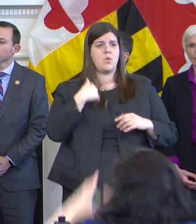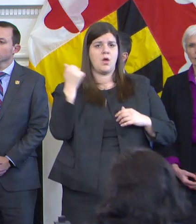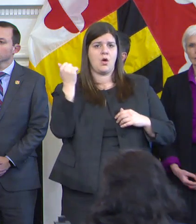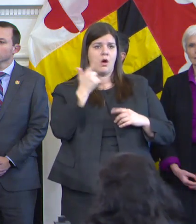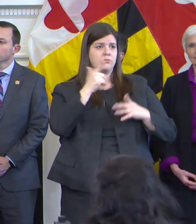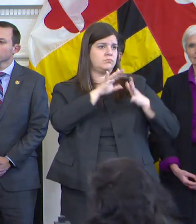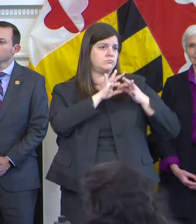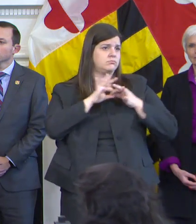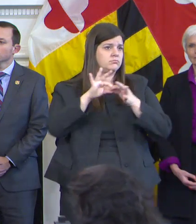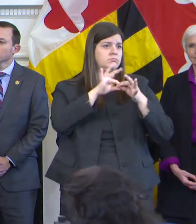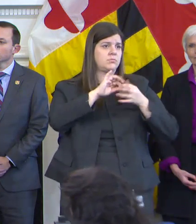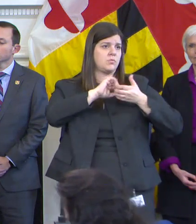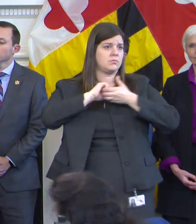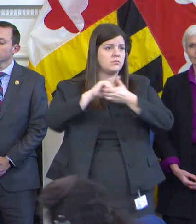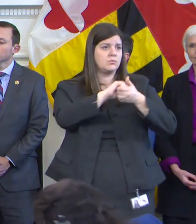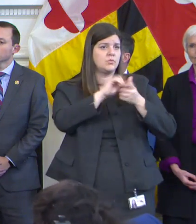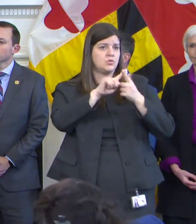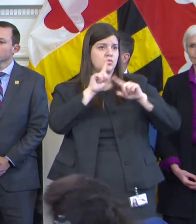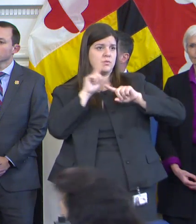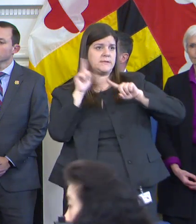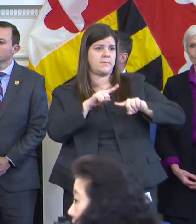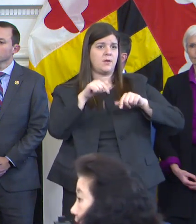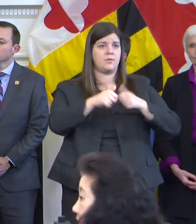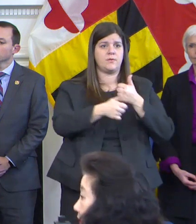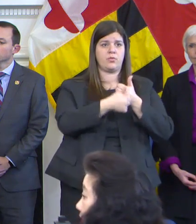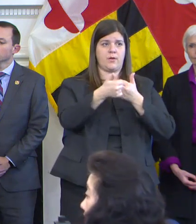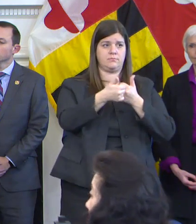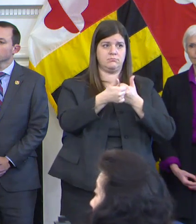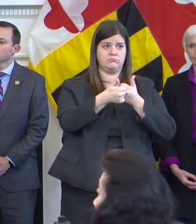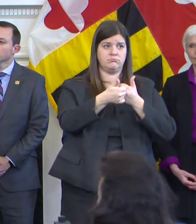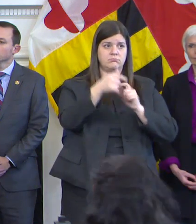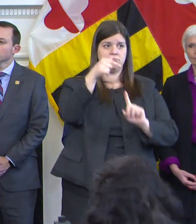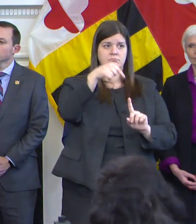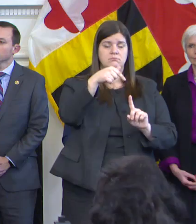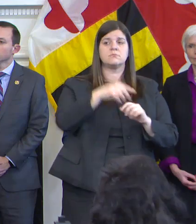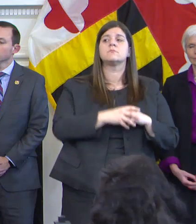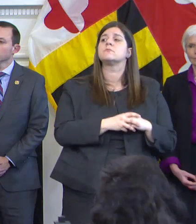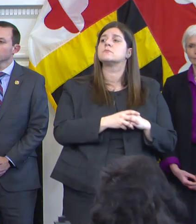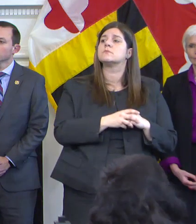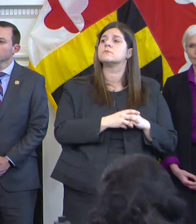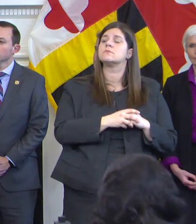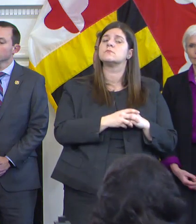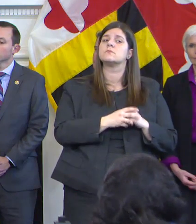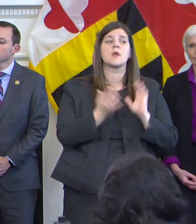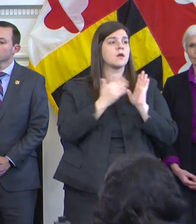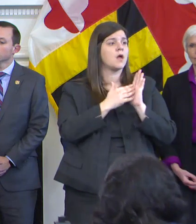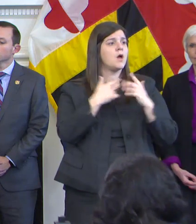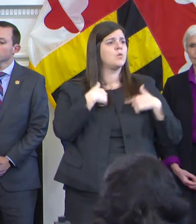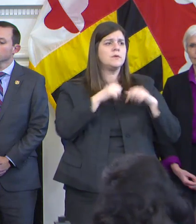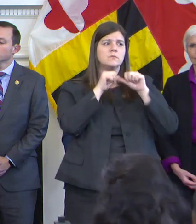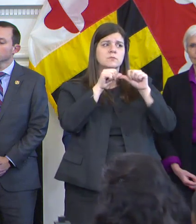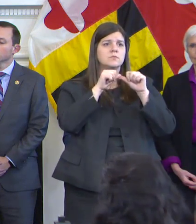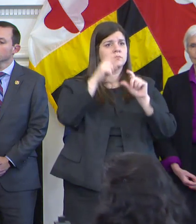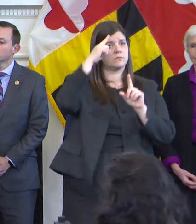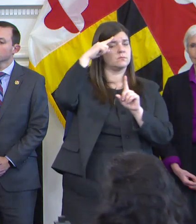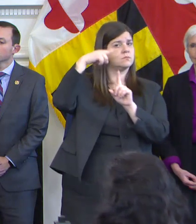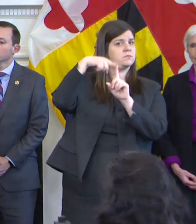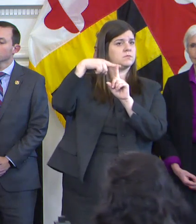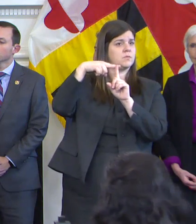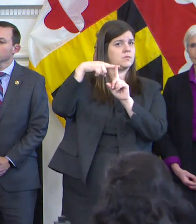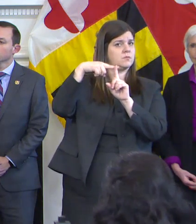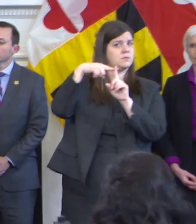manner. We are continuing to hope for the best while we're also